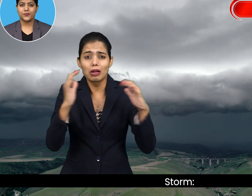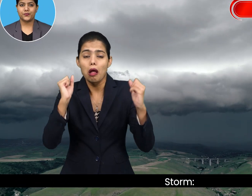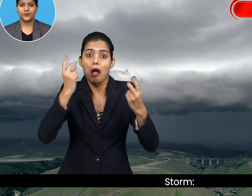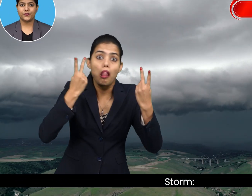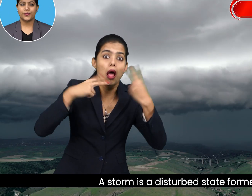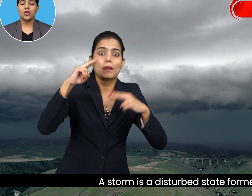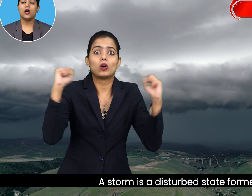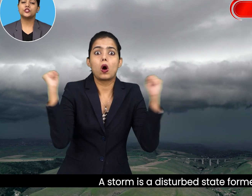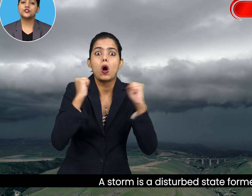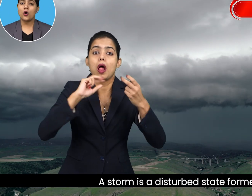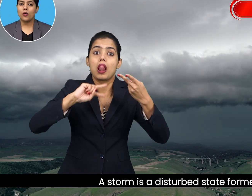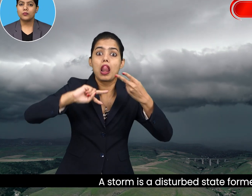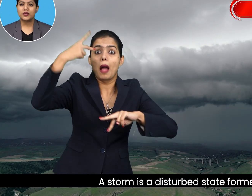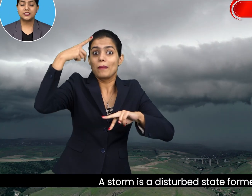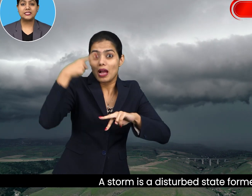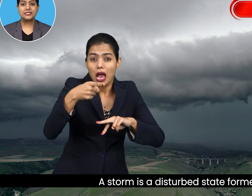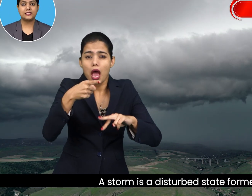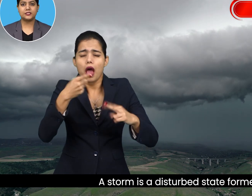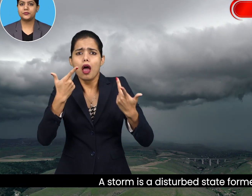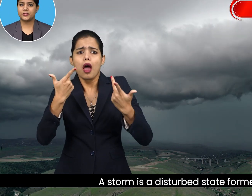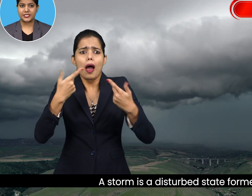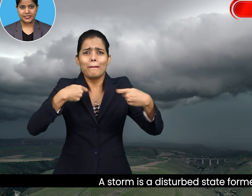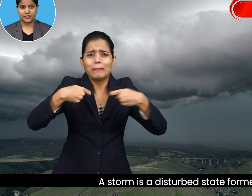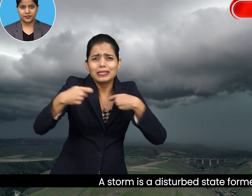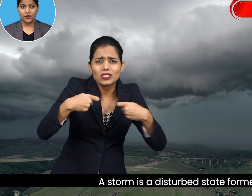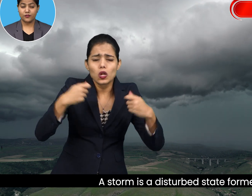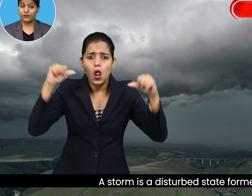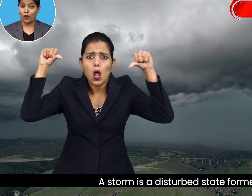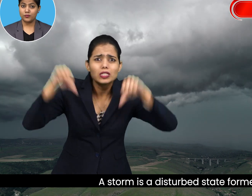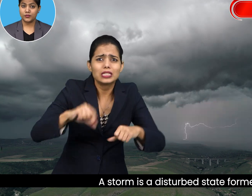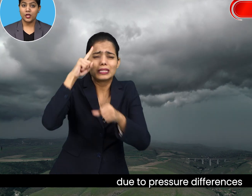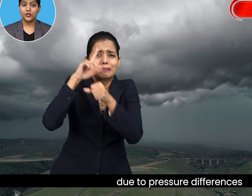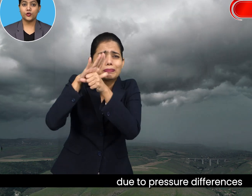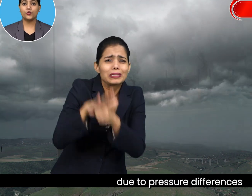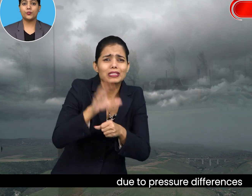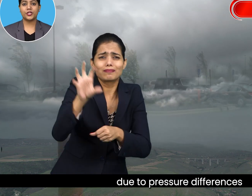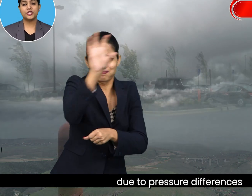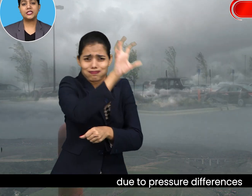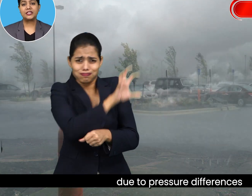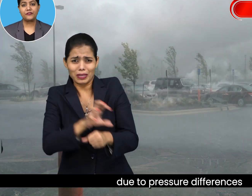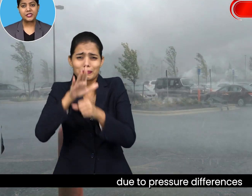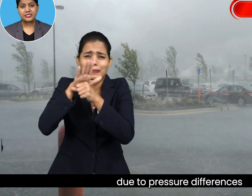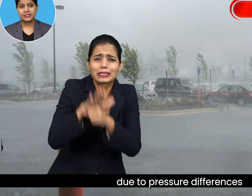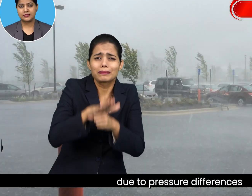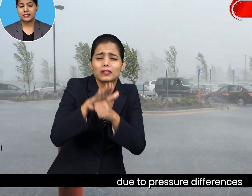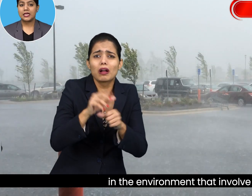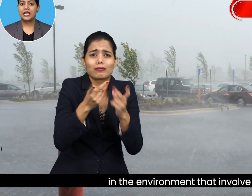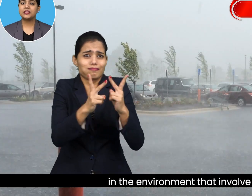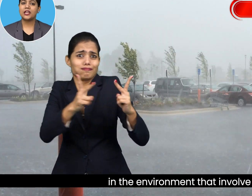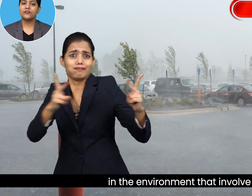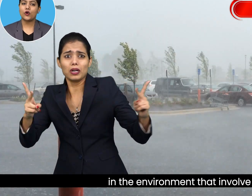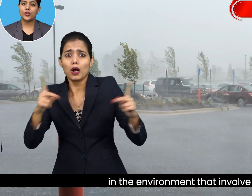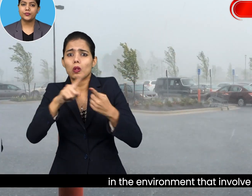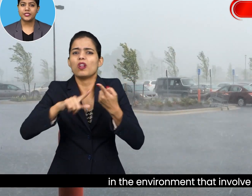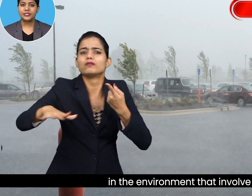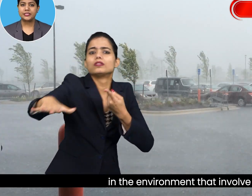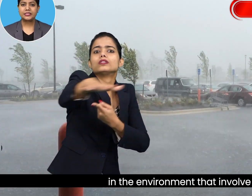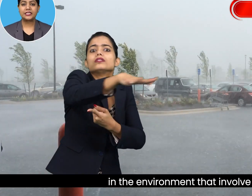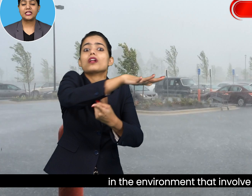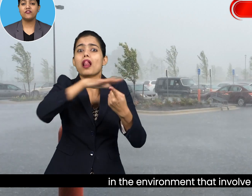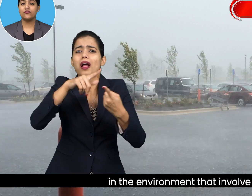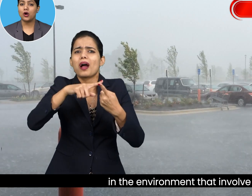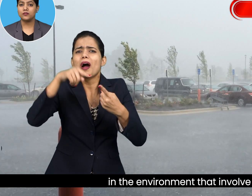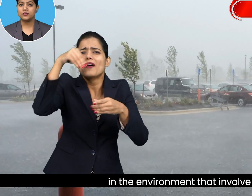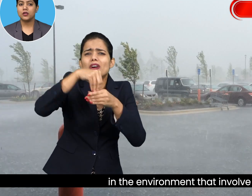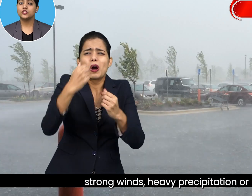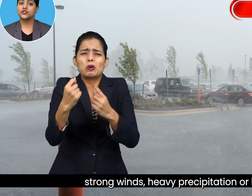Storm. A storm is a disturbed state formed due to pressure differences in the environment